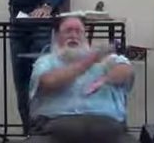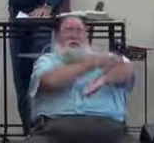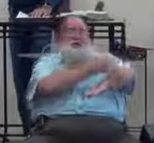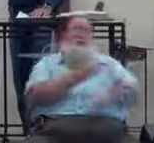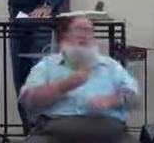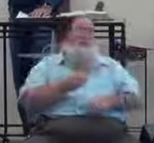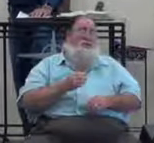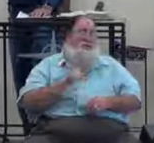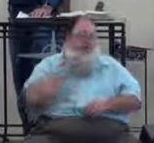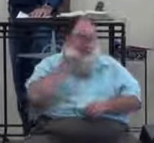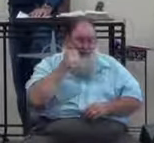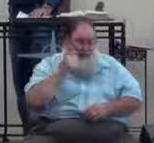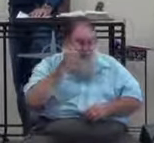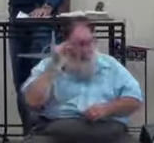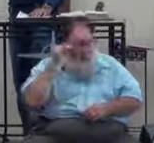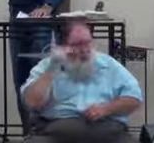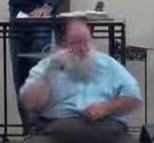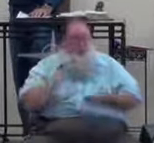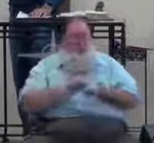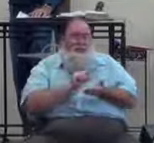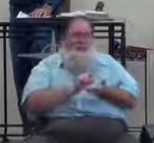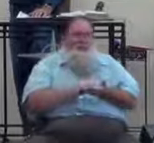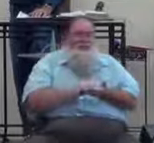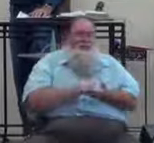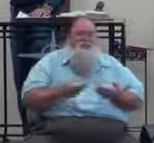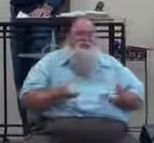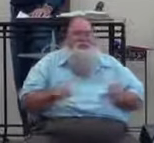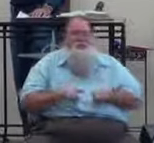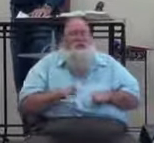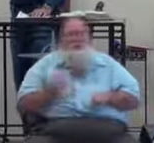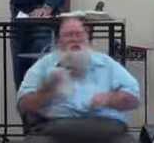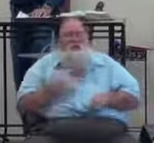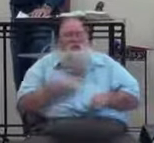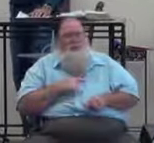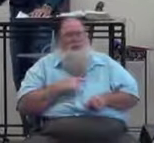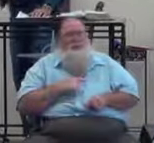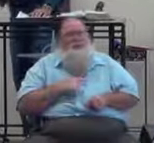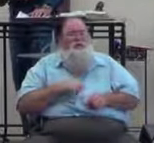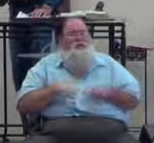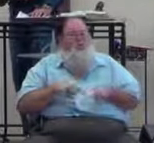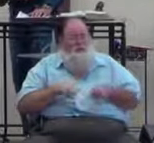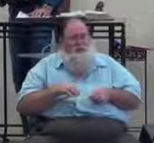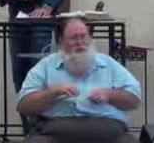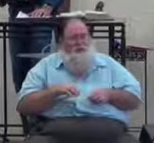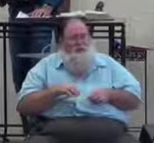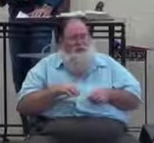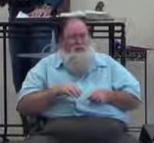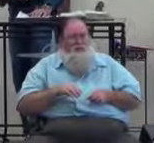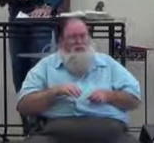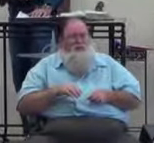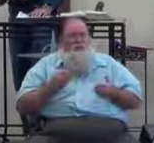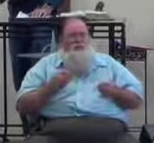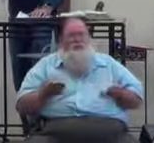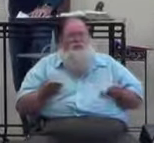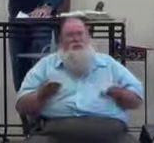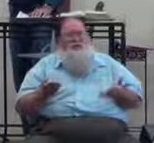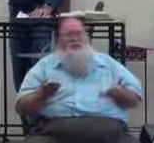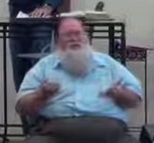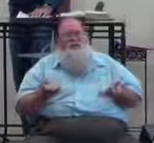can cause you and I as humans to do and grow is the gospel of Jesus Christ. It's